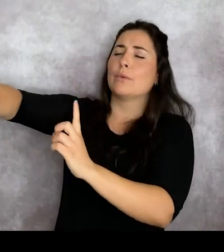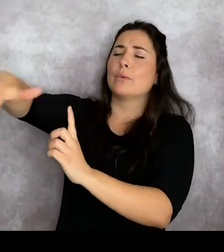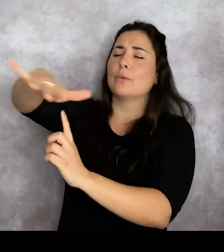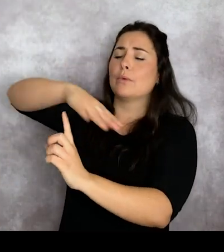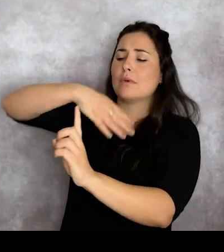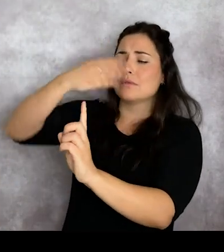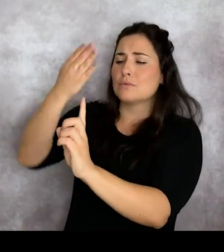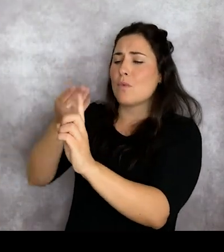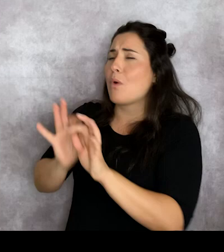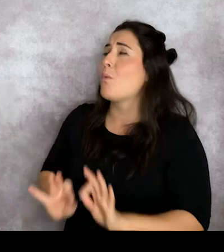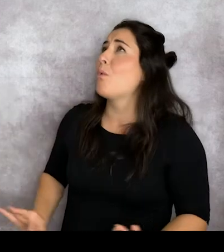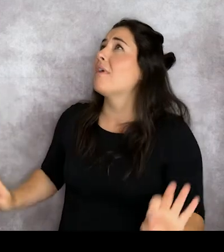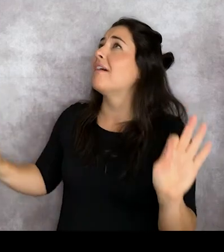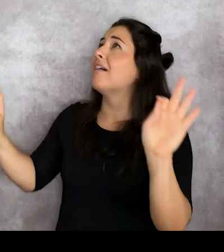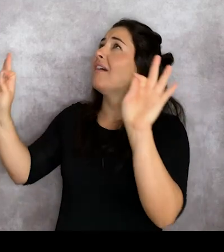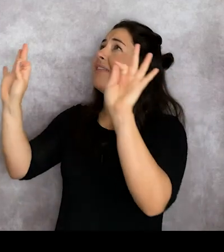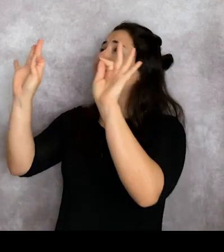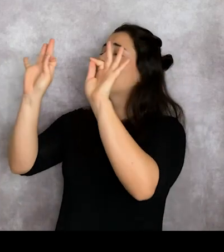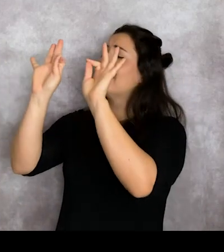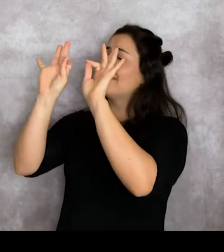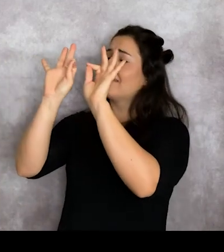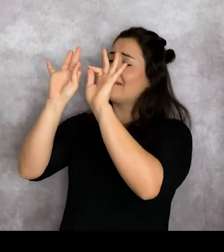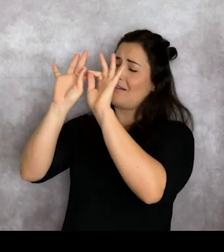you. You are worthy.